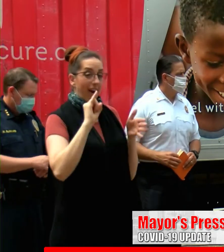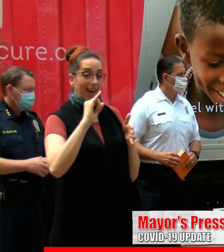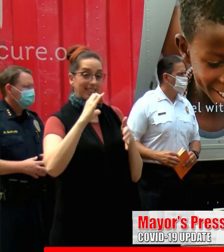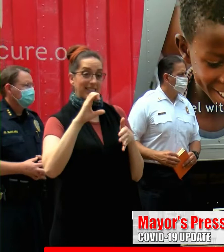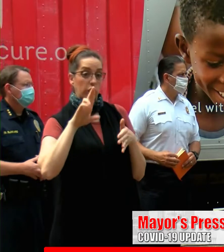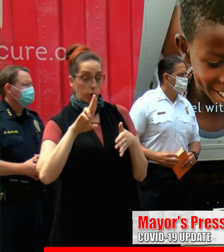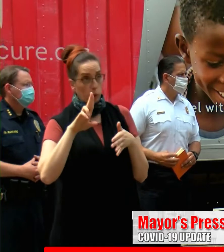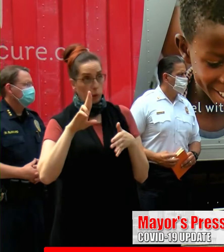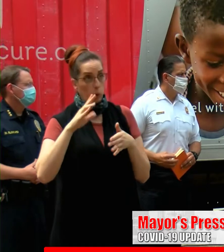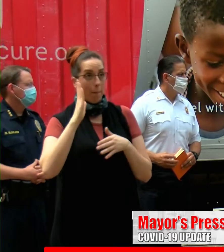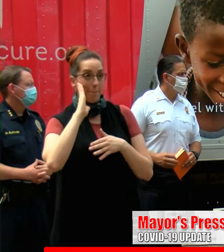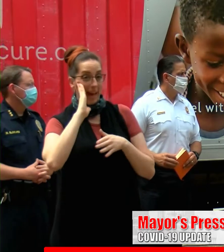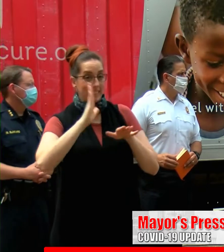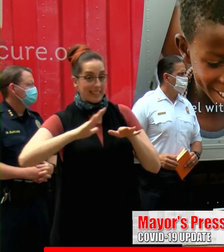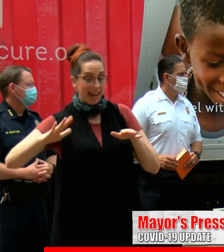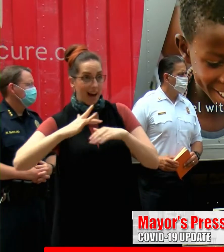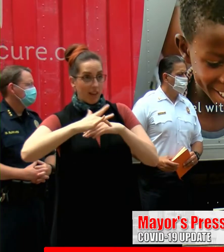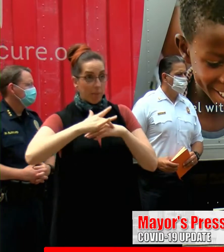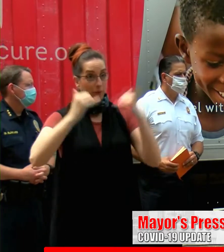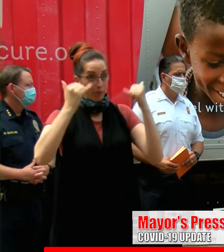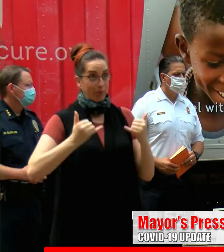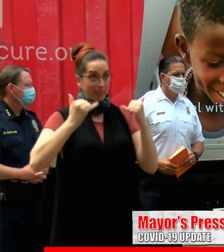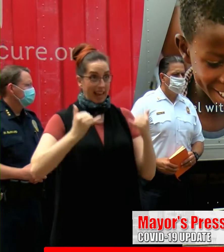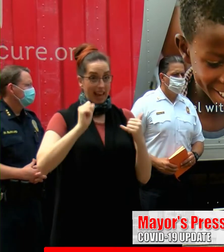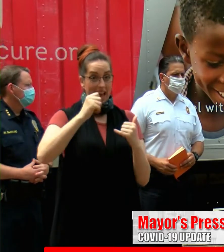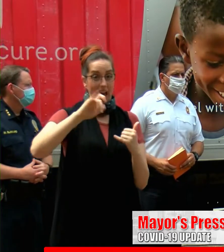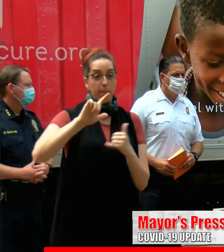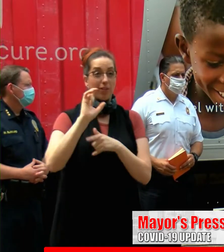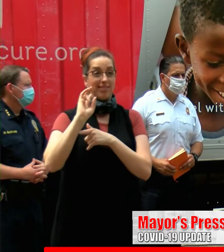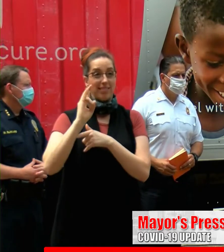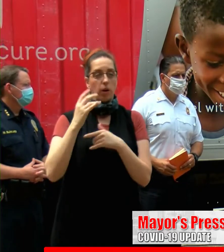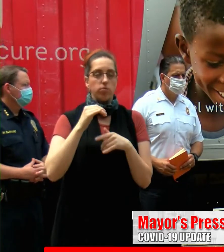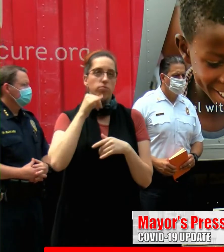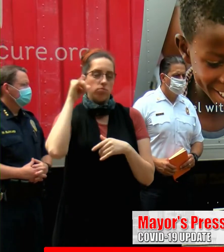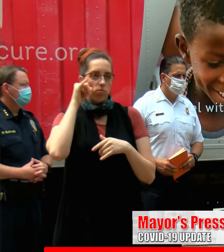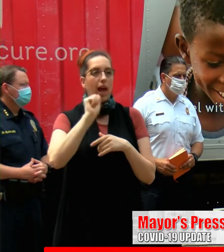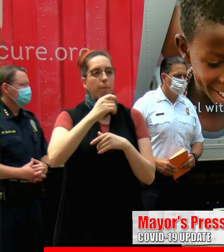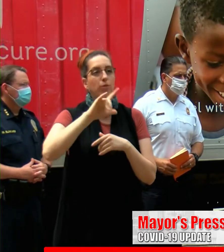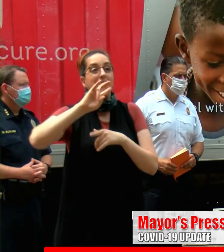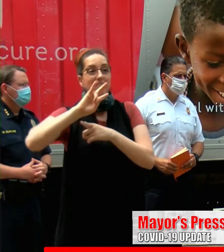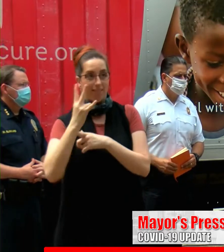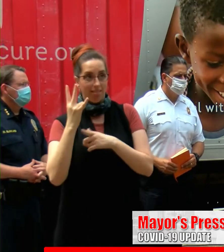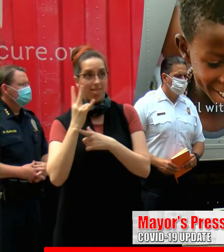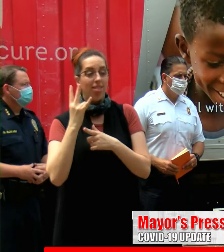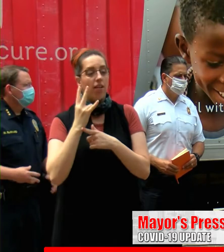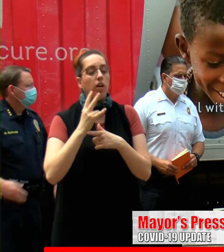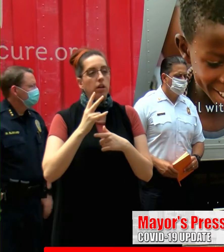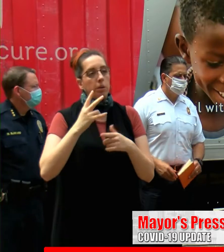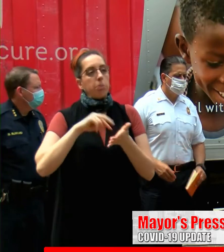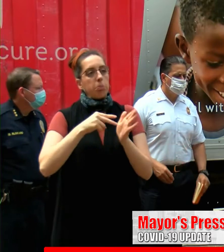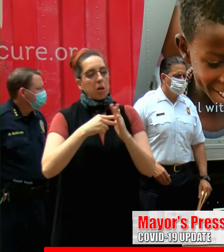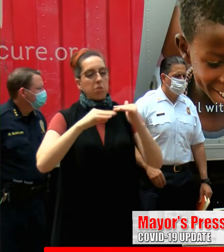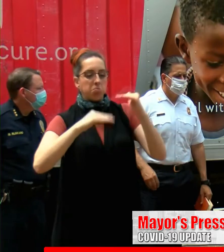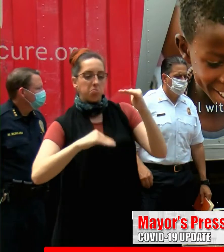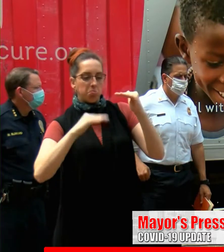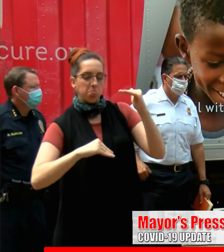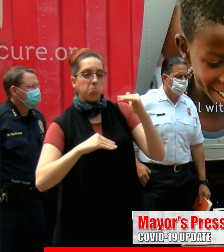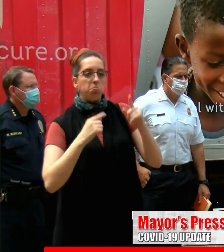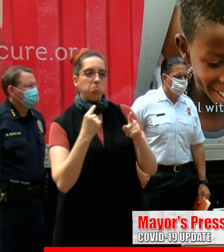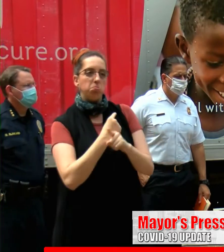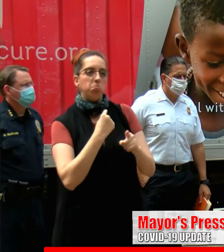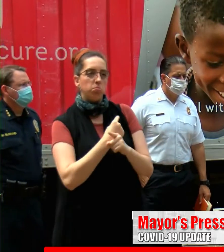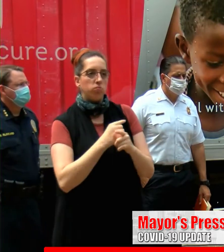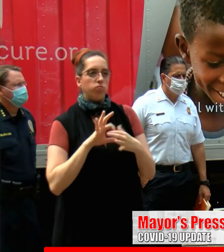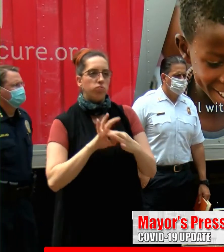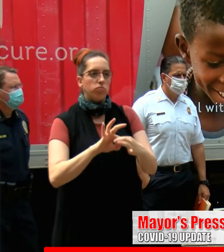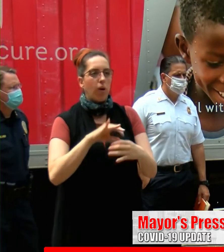beds, as of today, as of April the 7th, I should say, they are within their capacity, their base capacity, as it